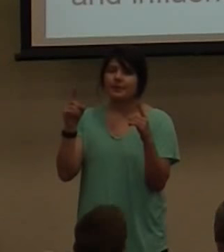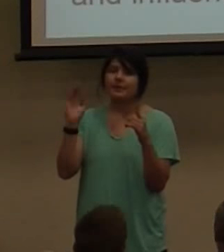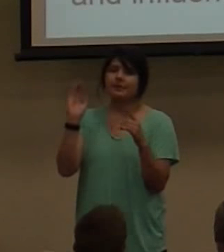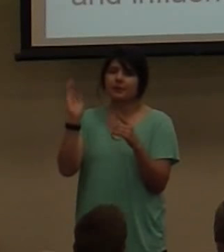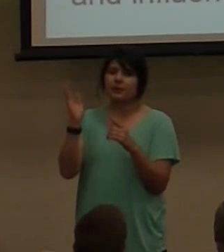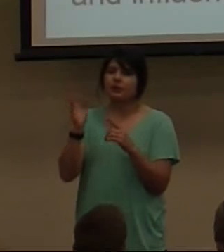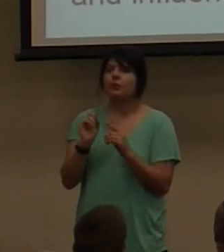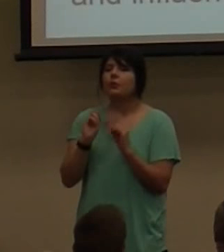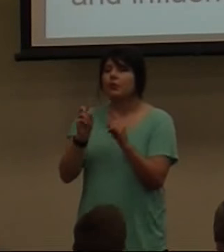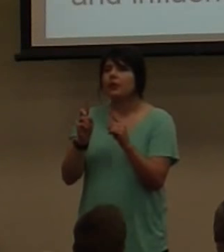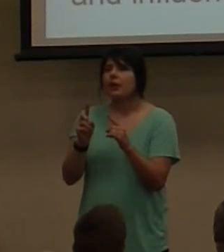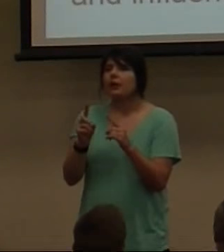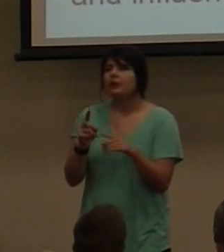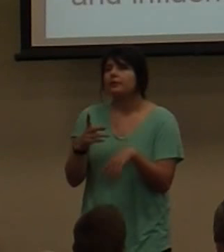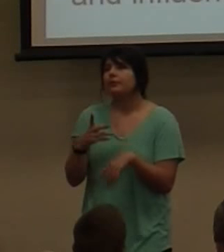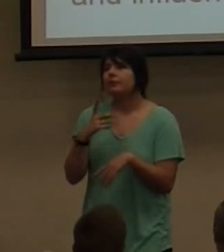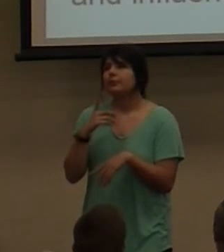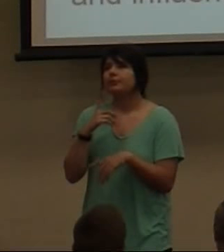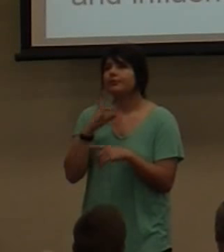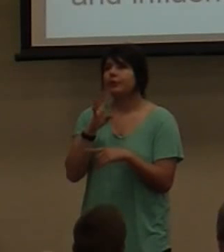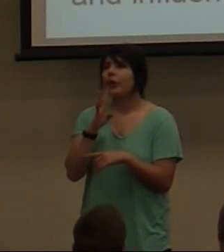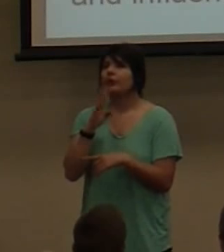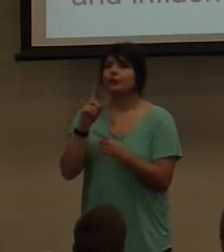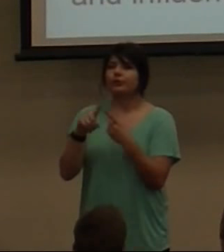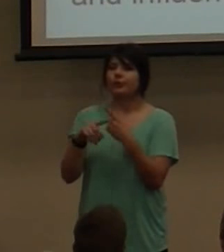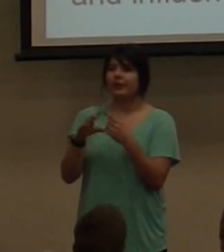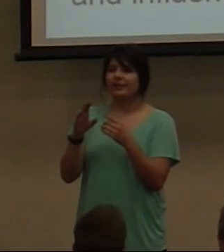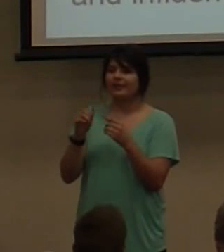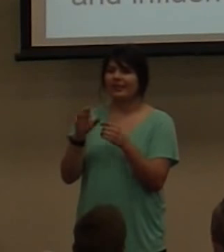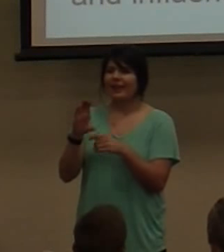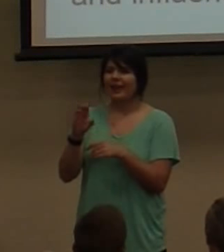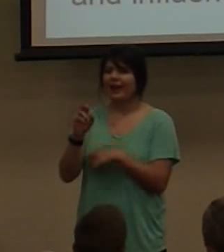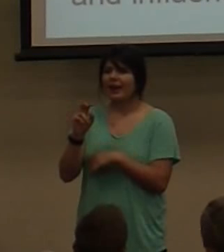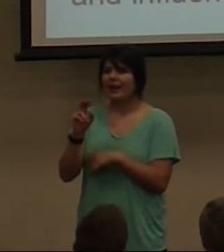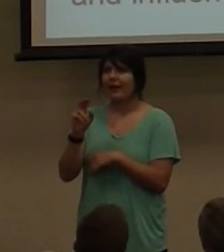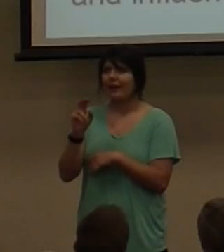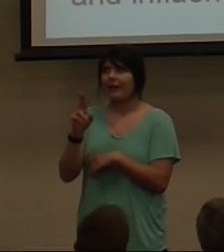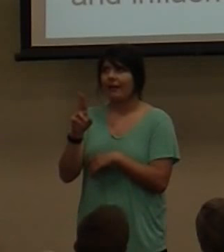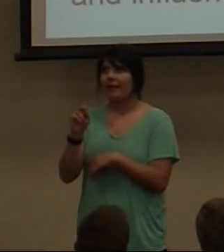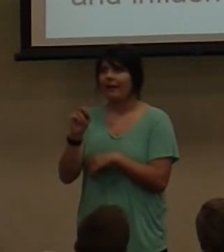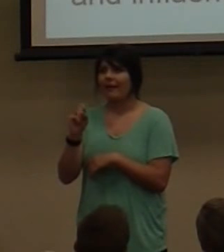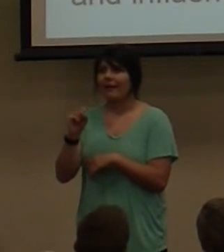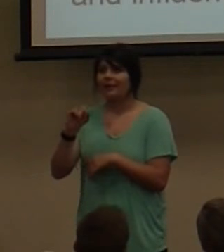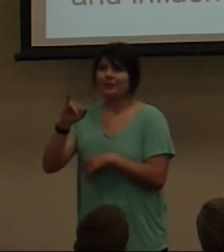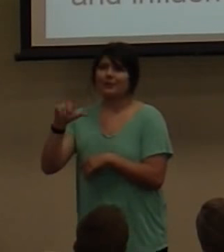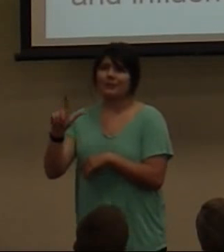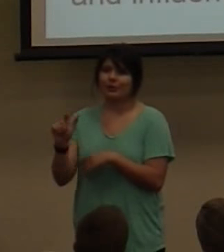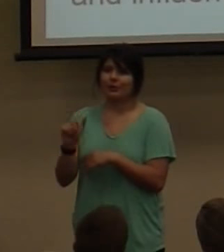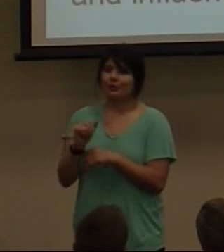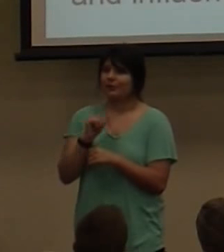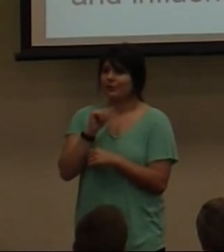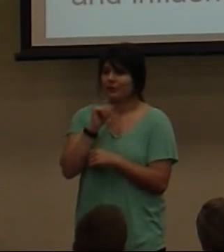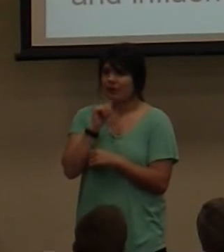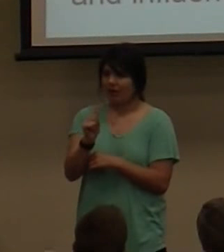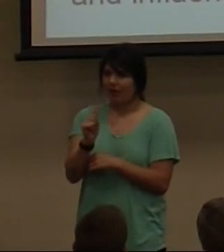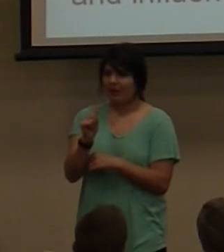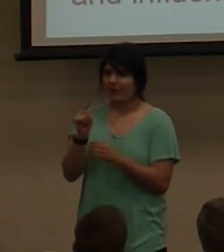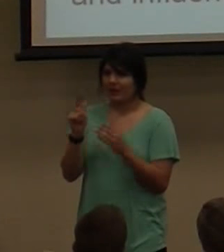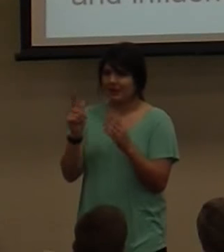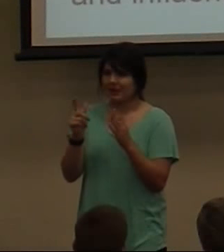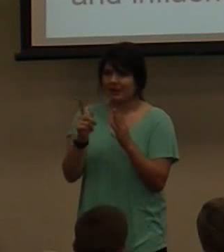council and said no to legalized brothels. And I won.